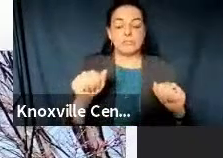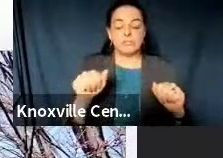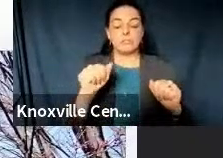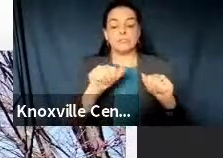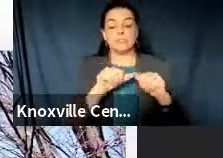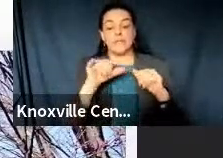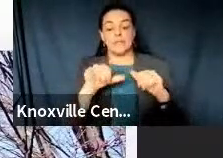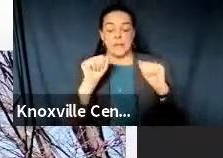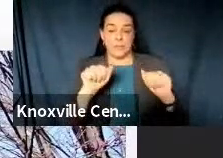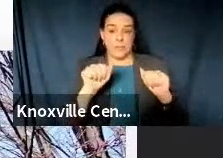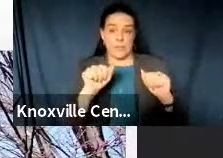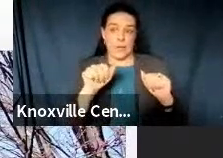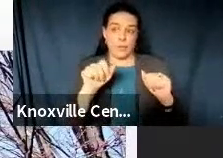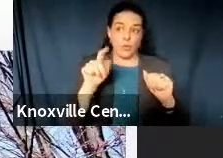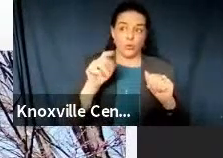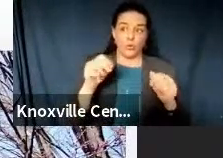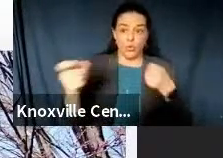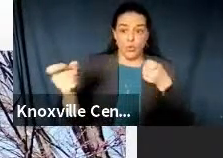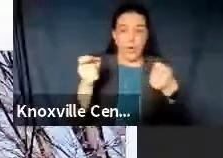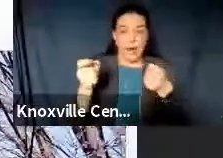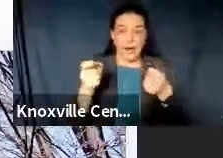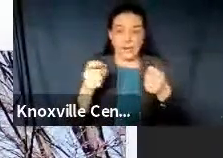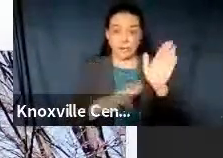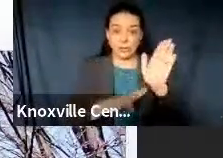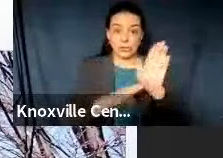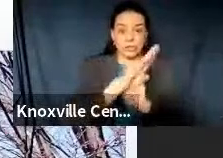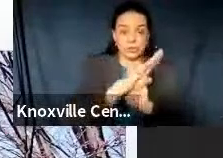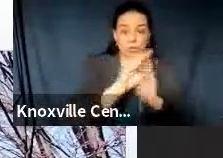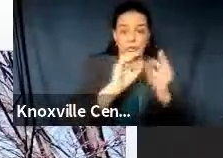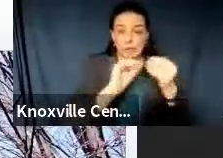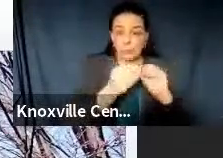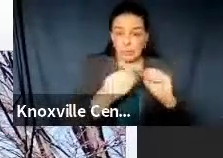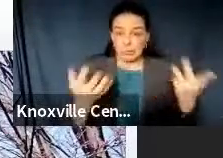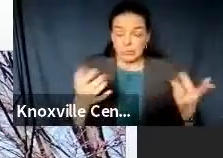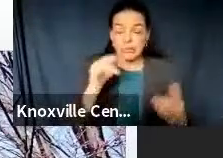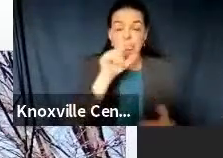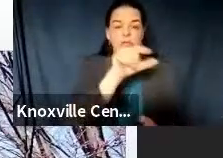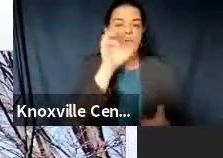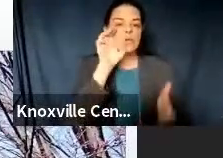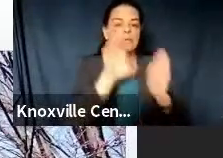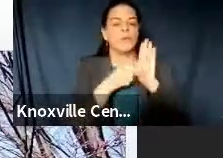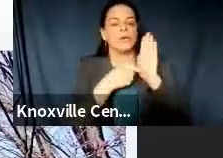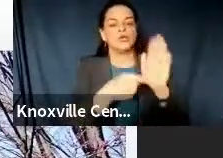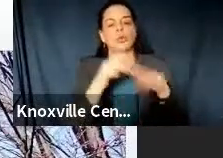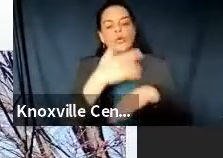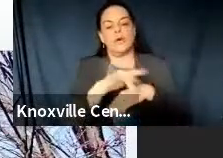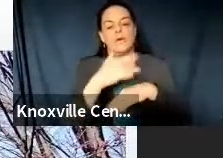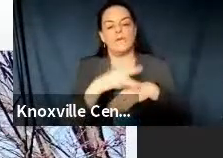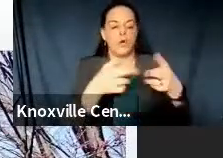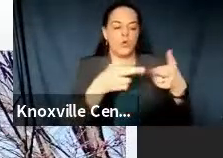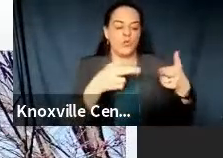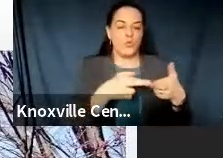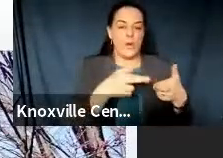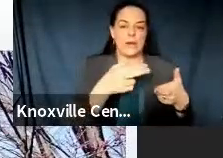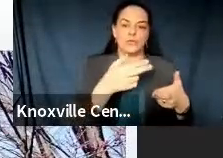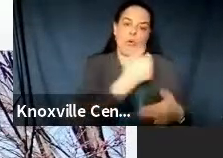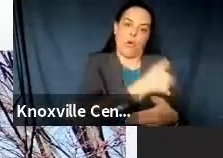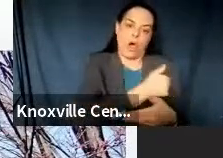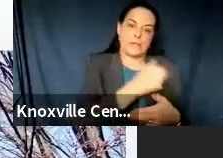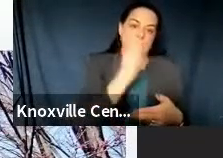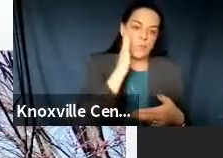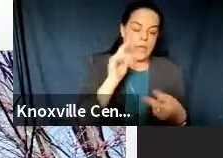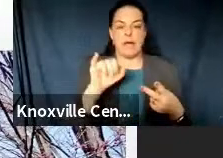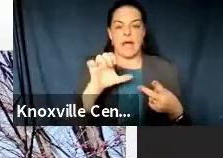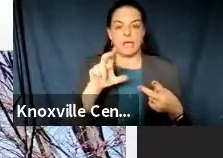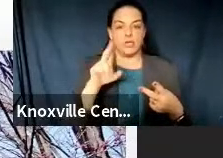and forecasted surge capacity. These graphs show the availability of regional hospital beds, ICU beds,